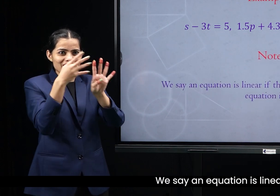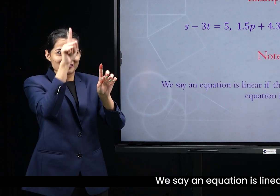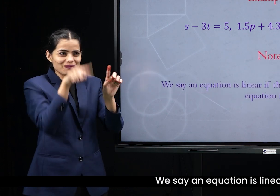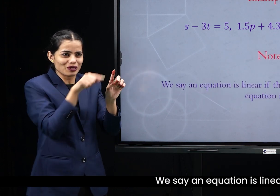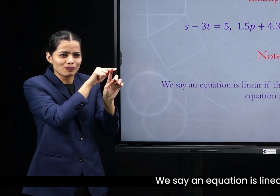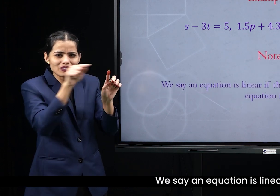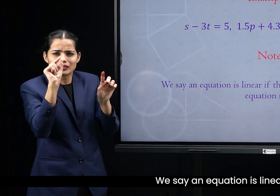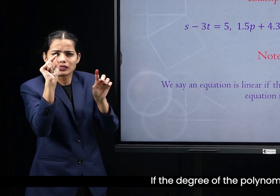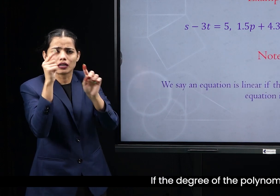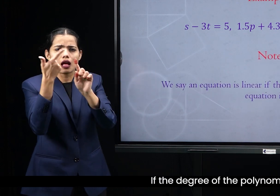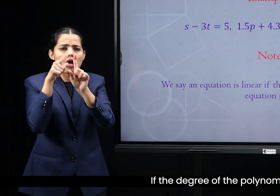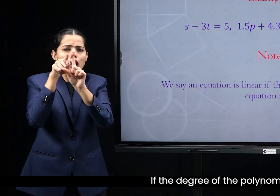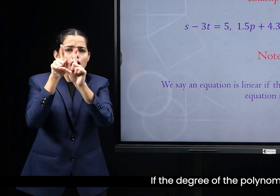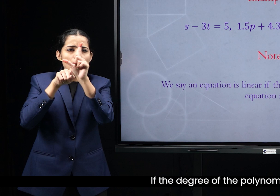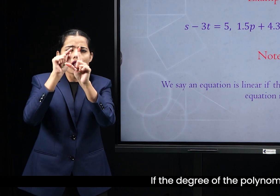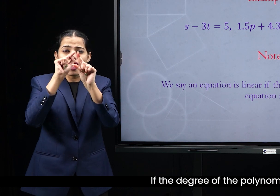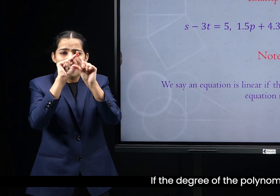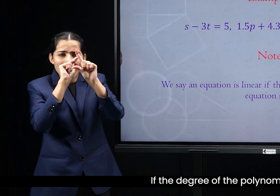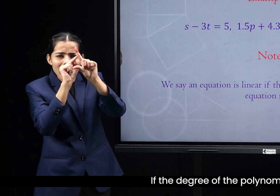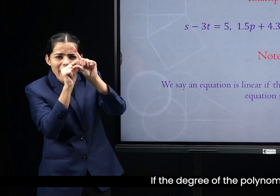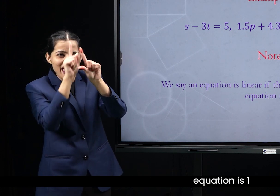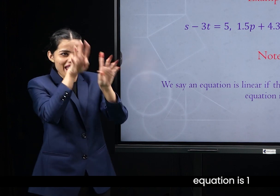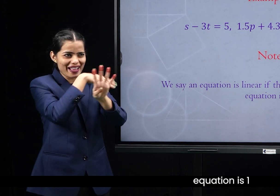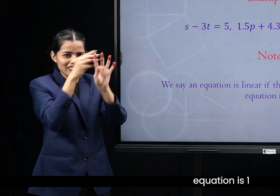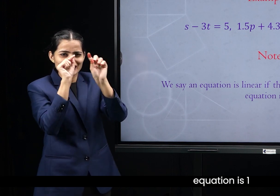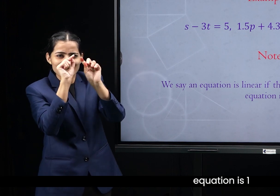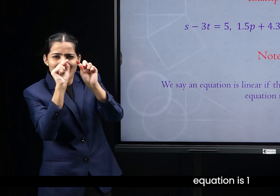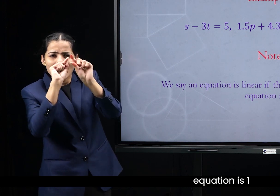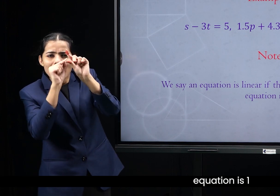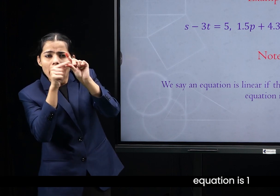is linear if the degree of the polynomial equation is 1.